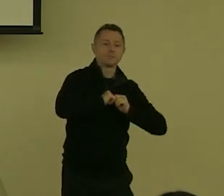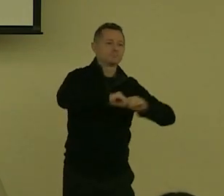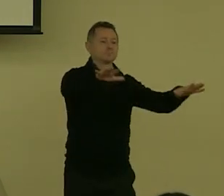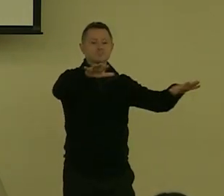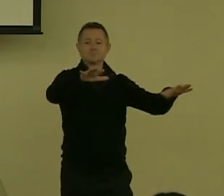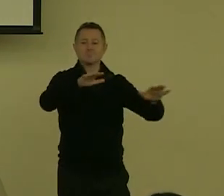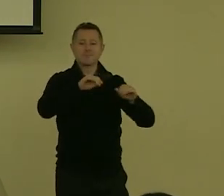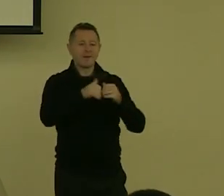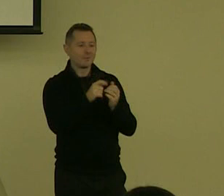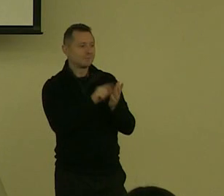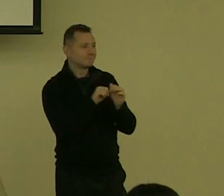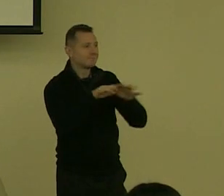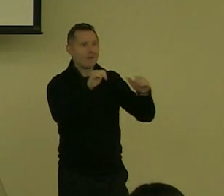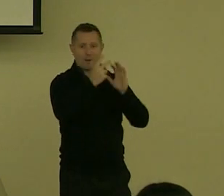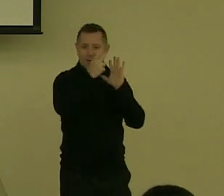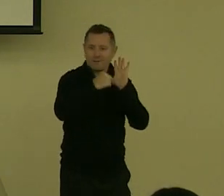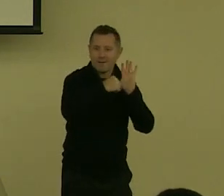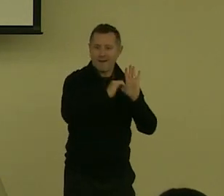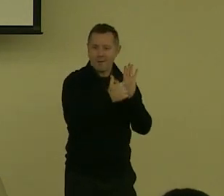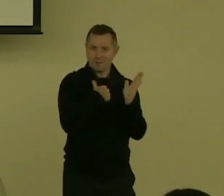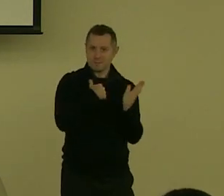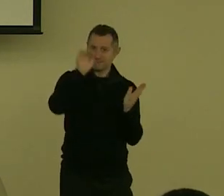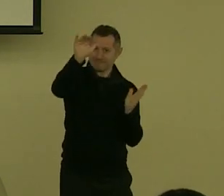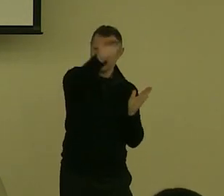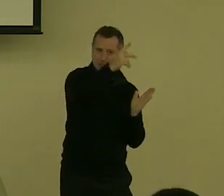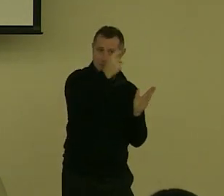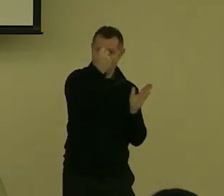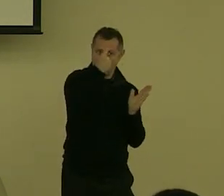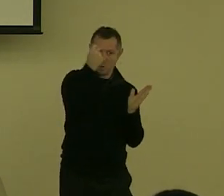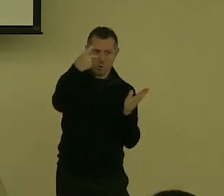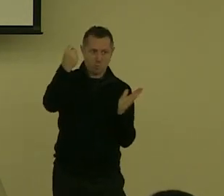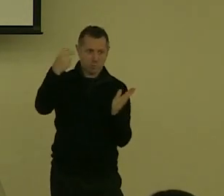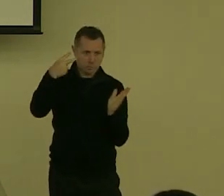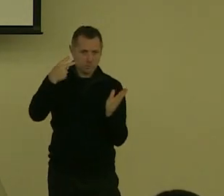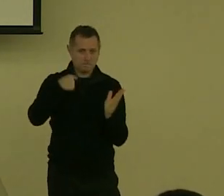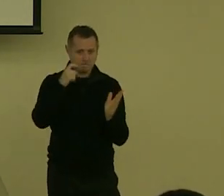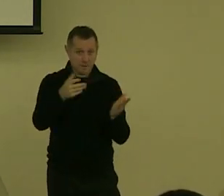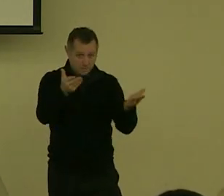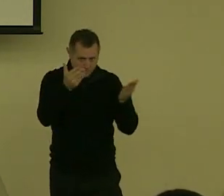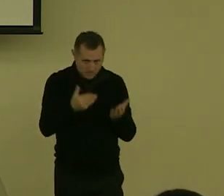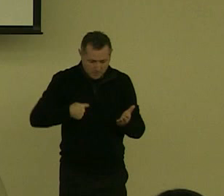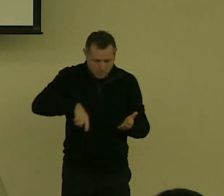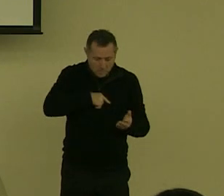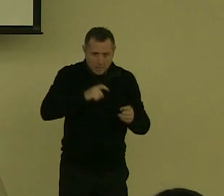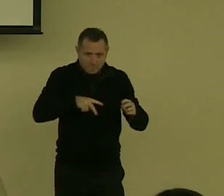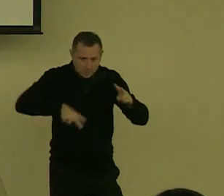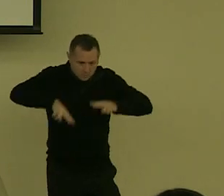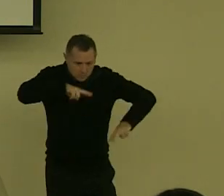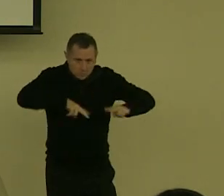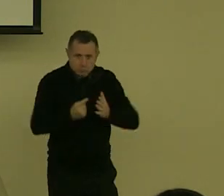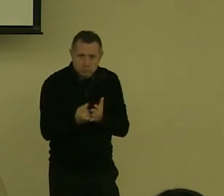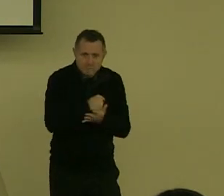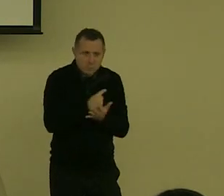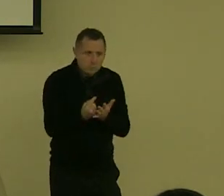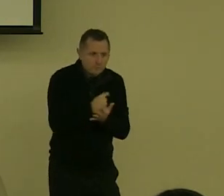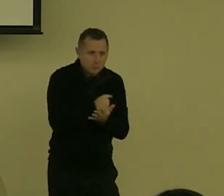We're inviting Robert here today because he has won the honorable mention for